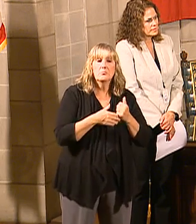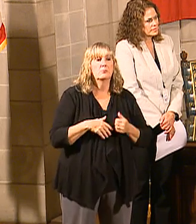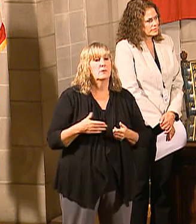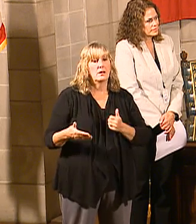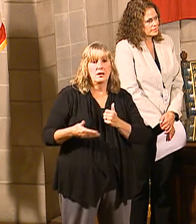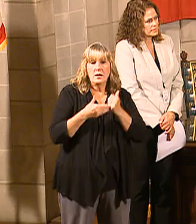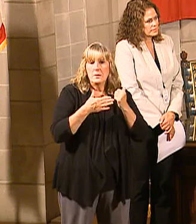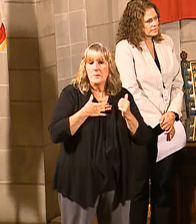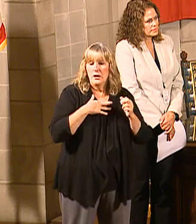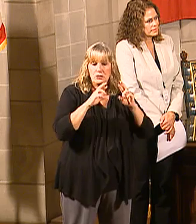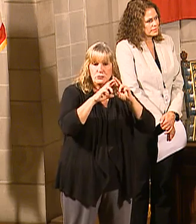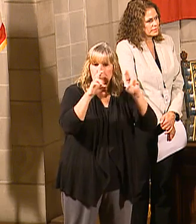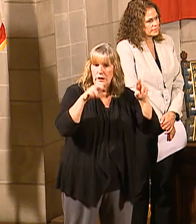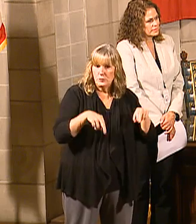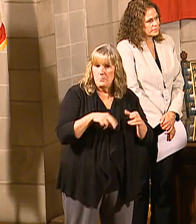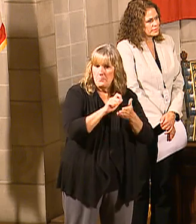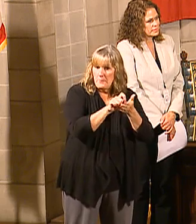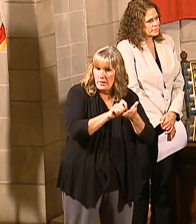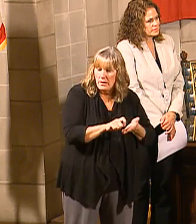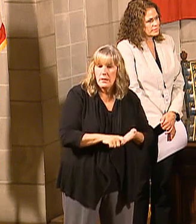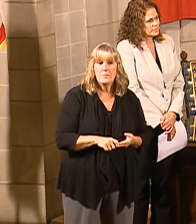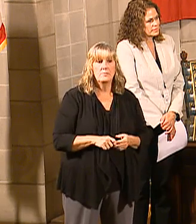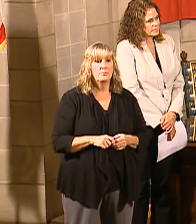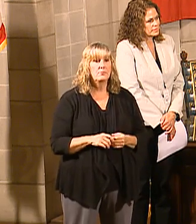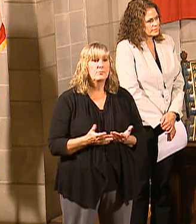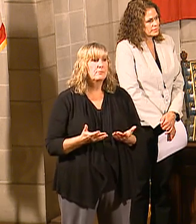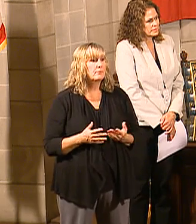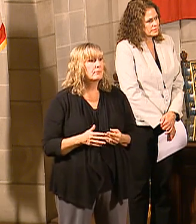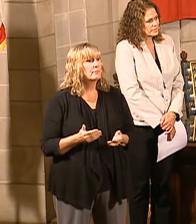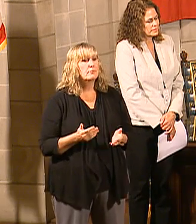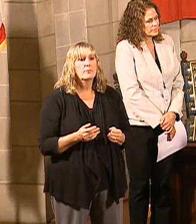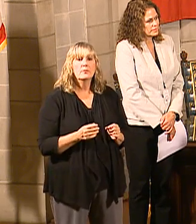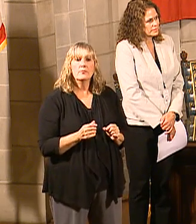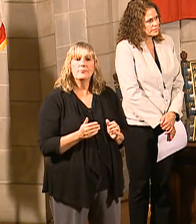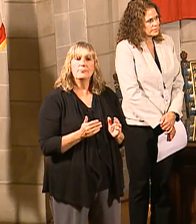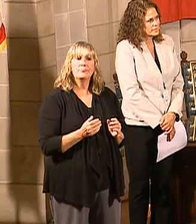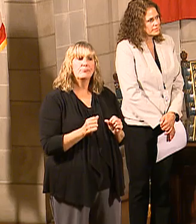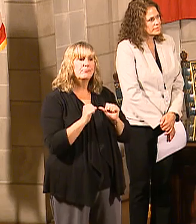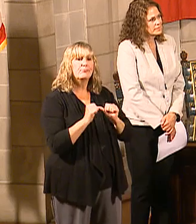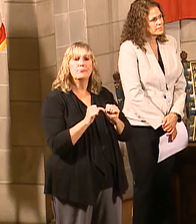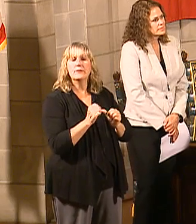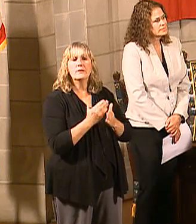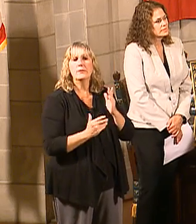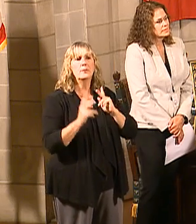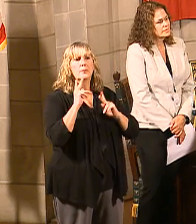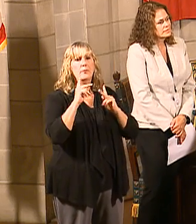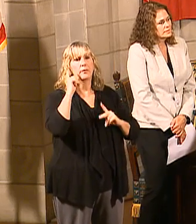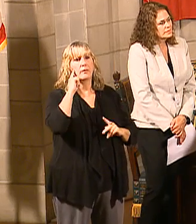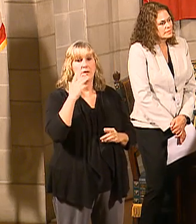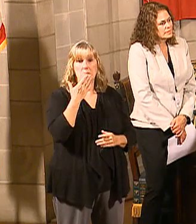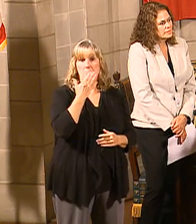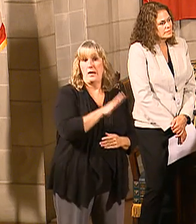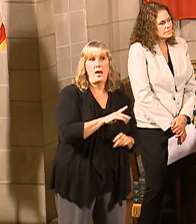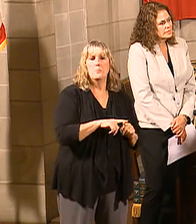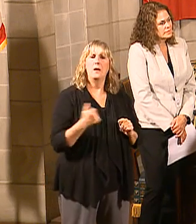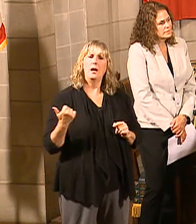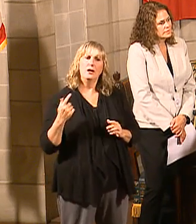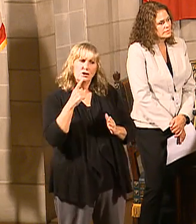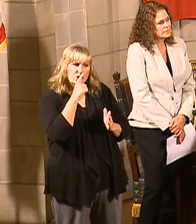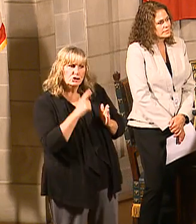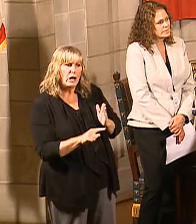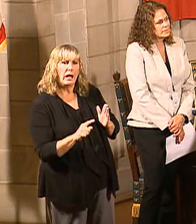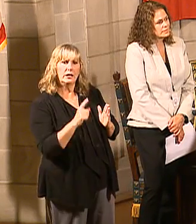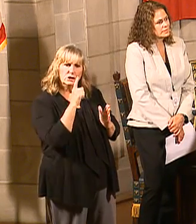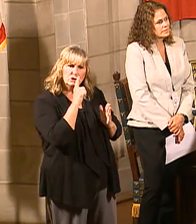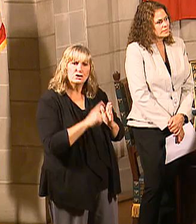resume. The constant, some people may think that it's a bad thing, but checking in and